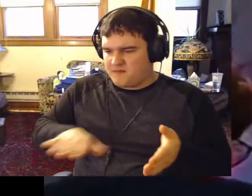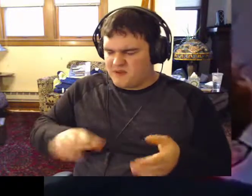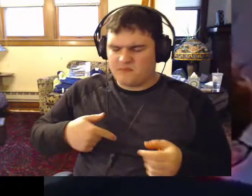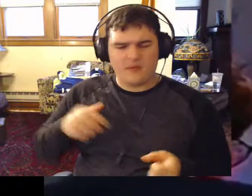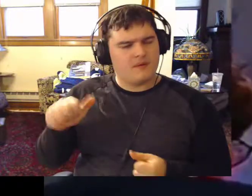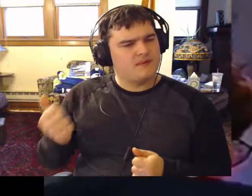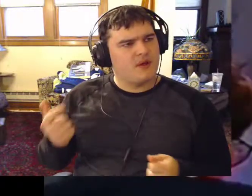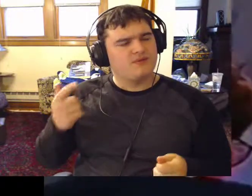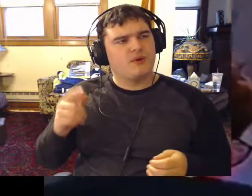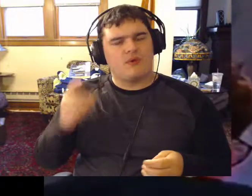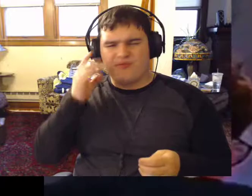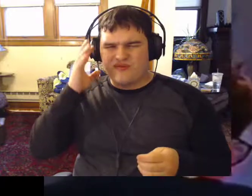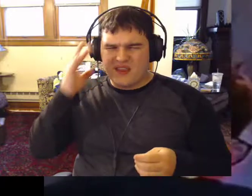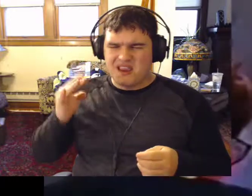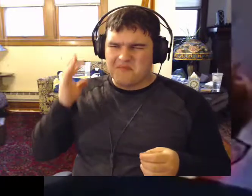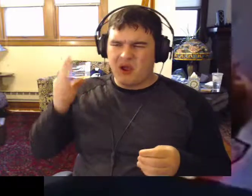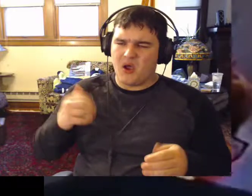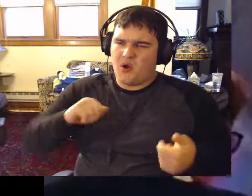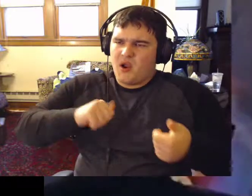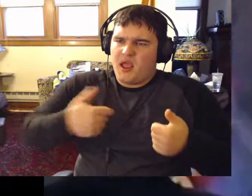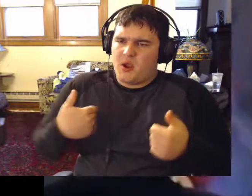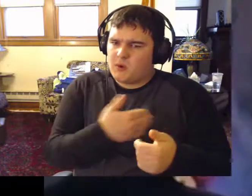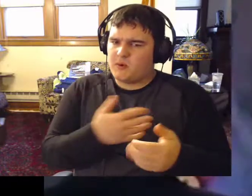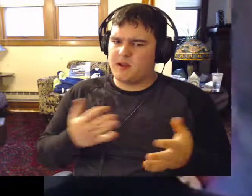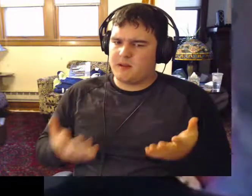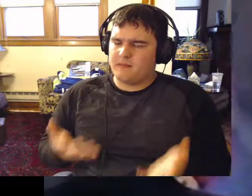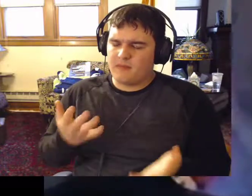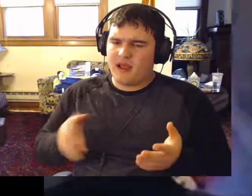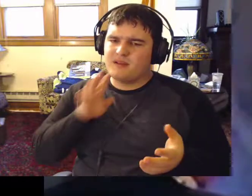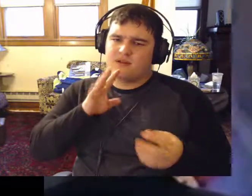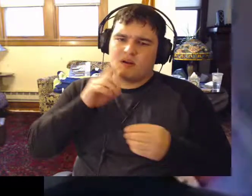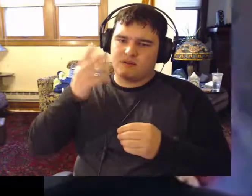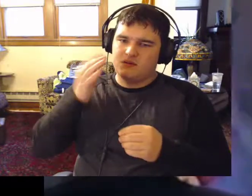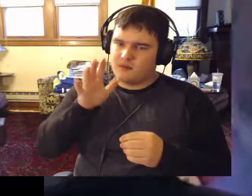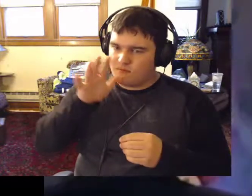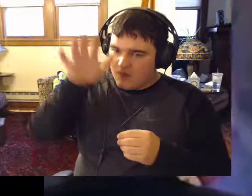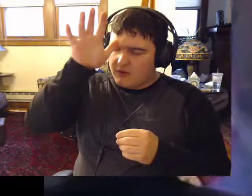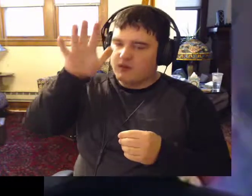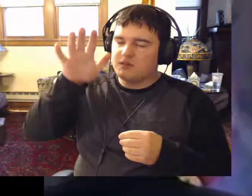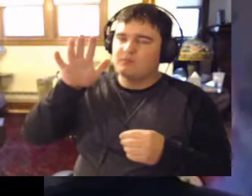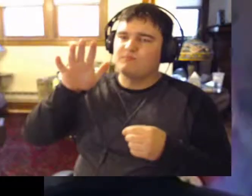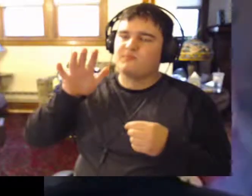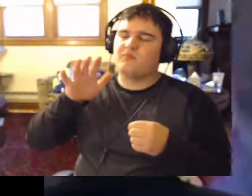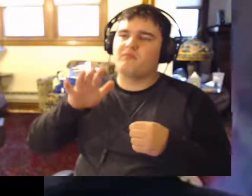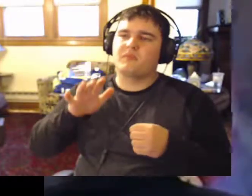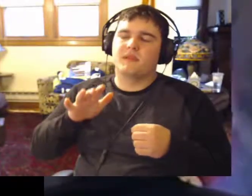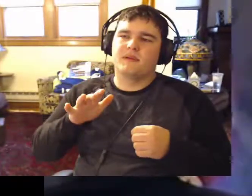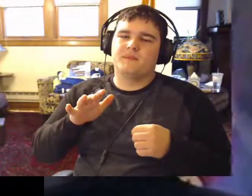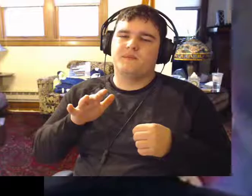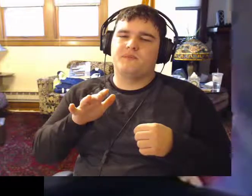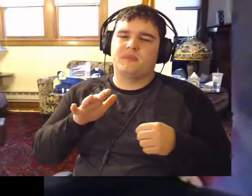about how we might talk to parents and